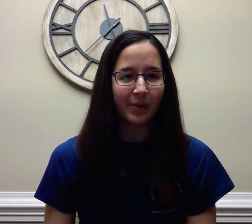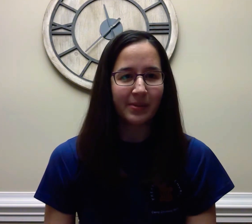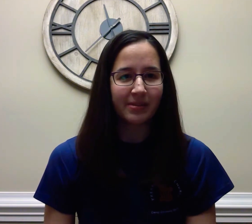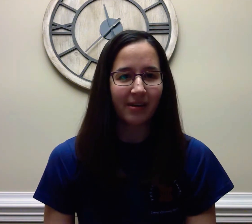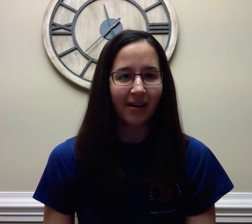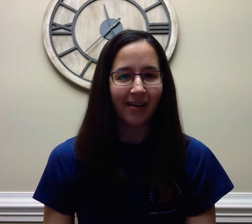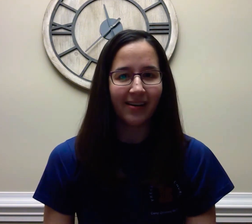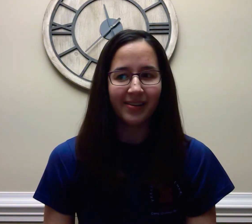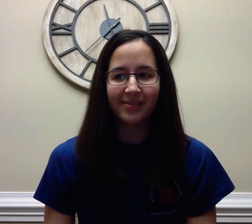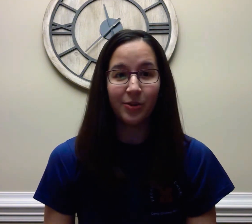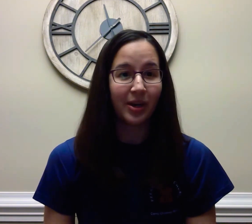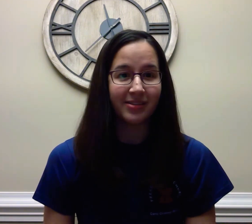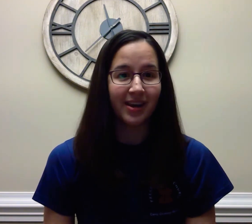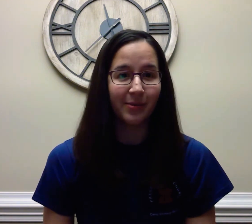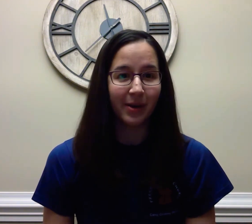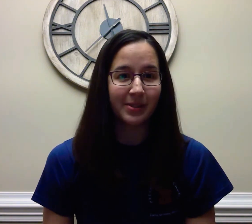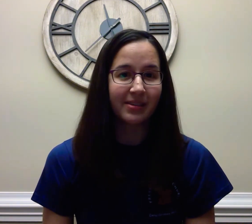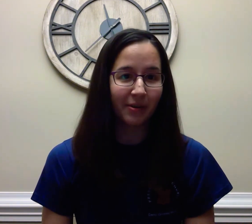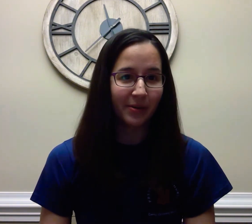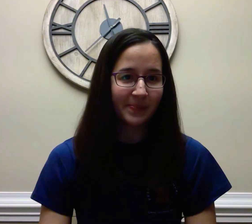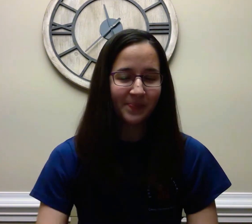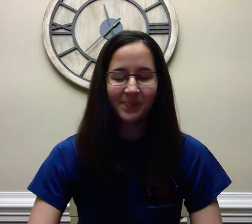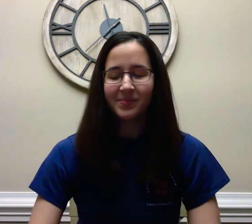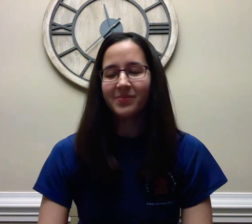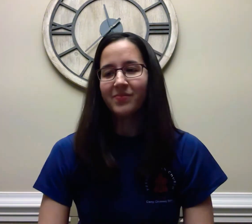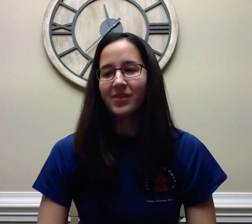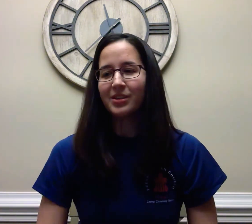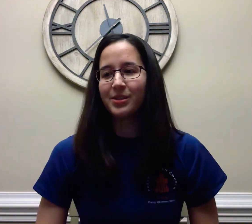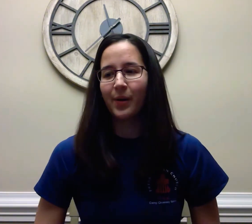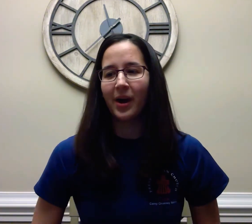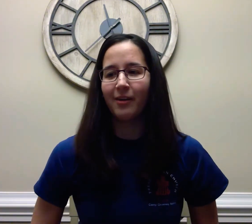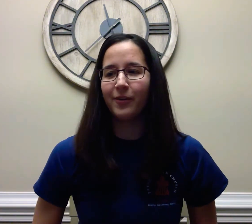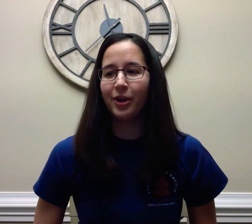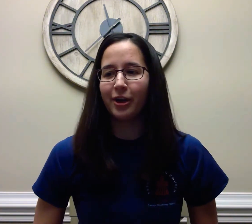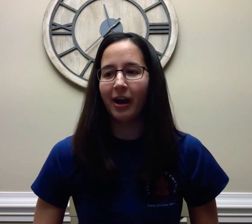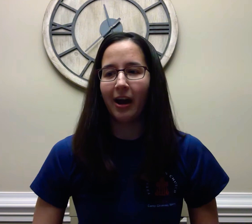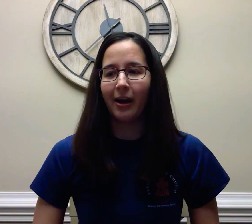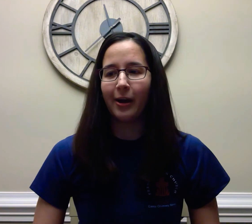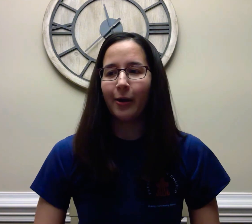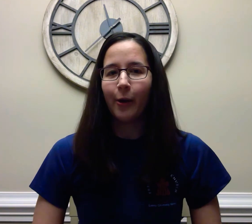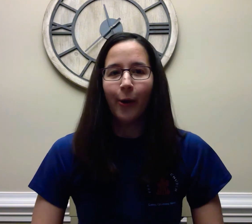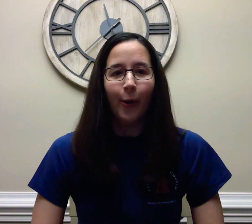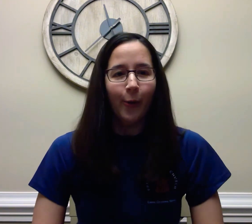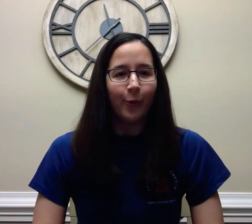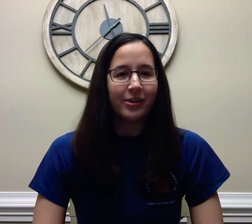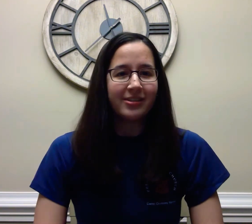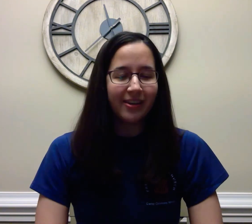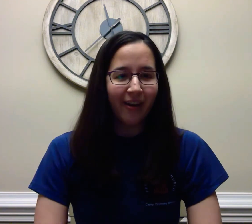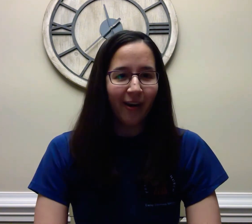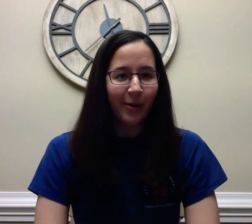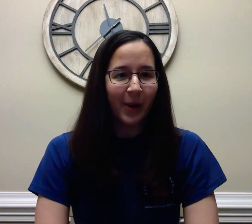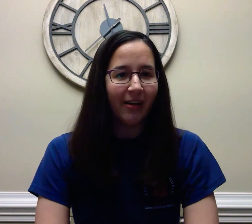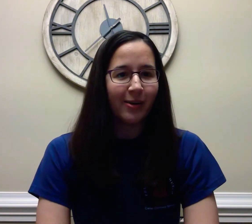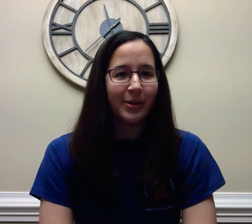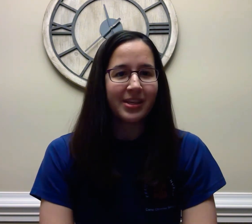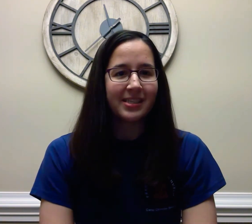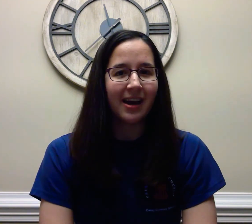was knew how to sign when I was little. So I figured I would sing it a cappella with the